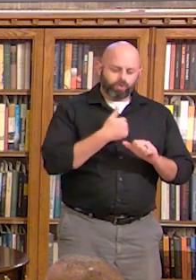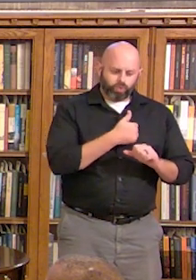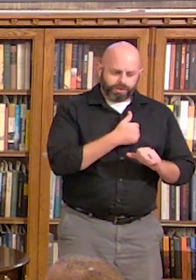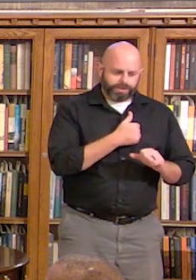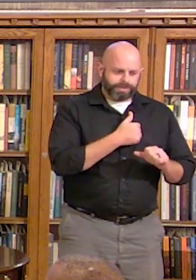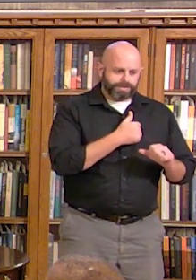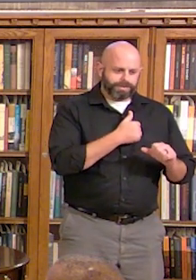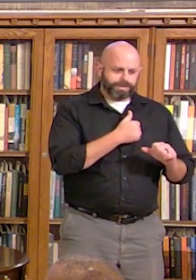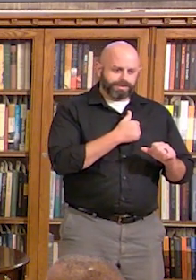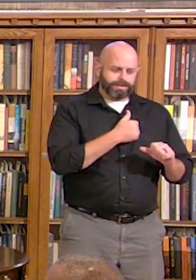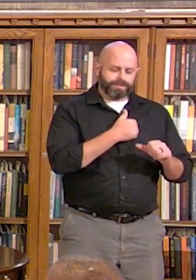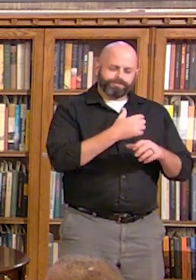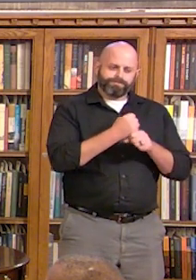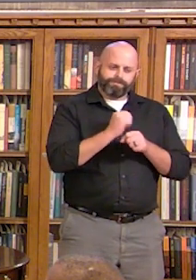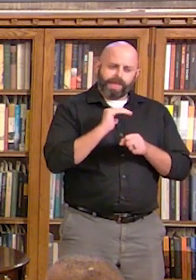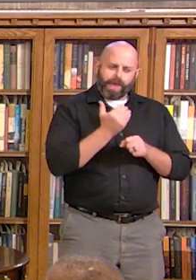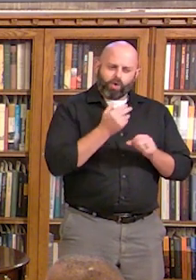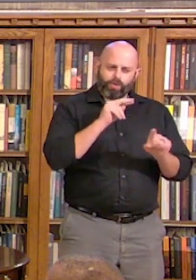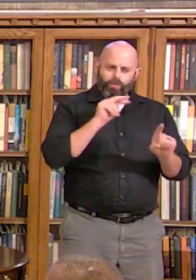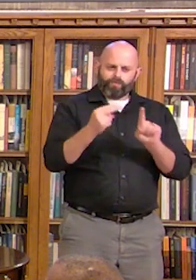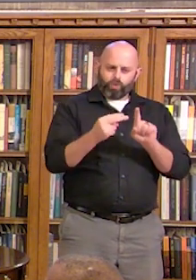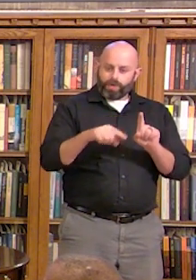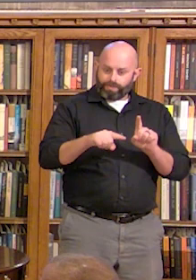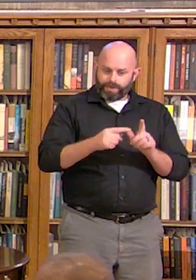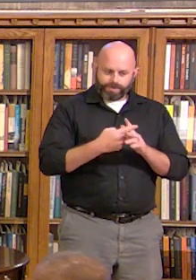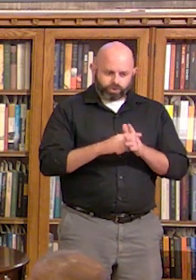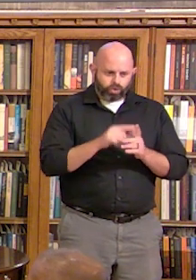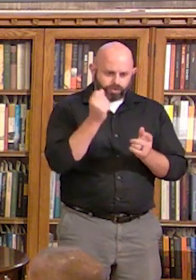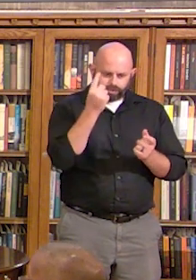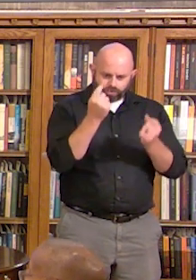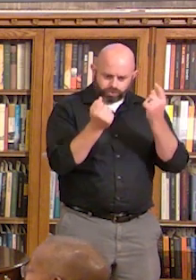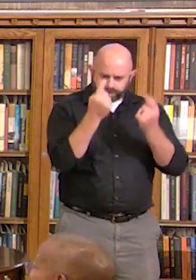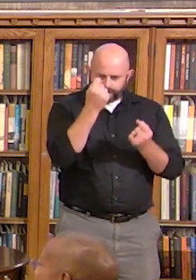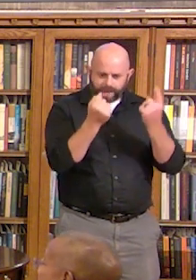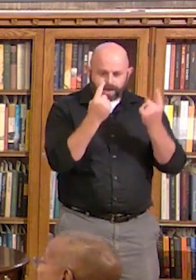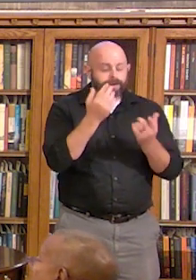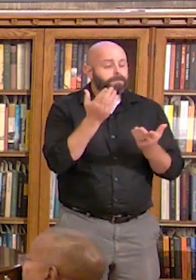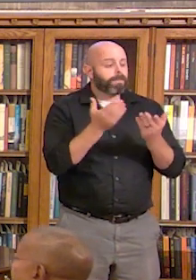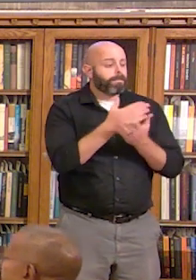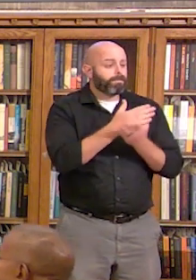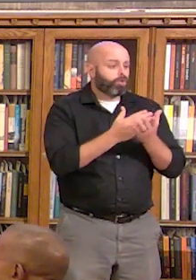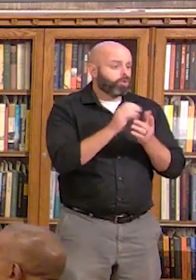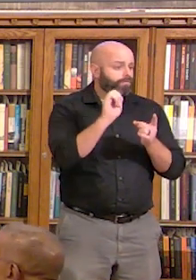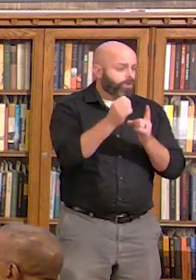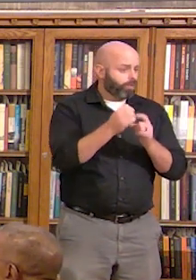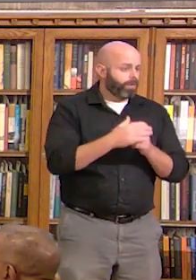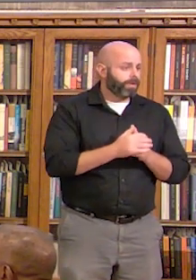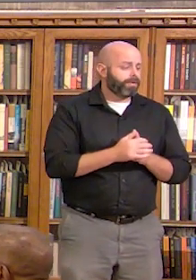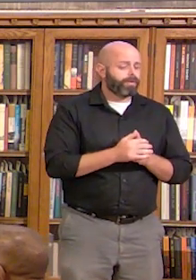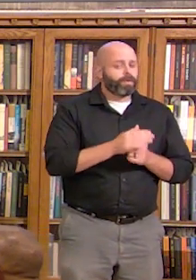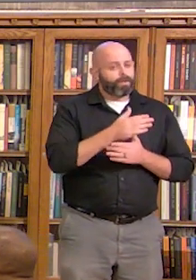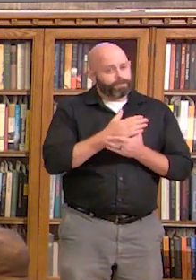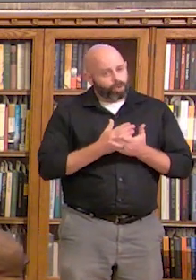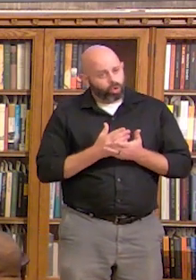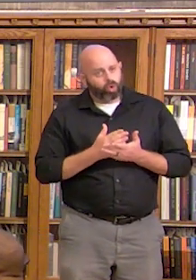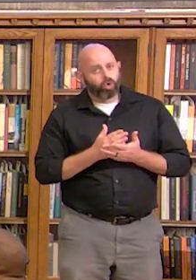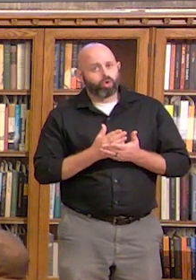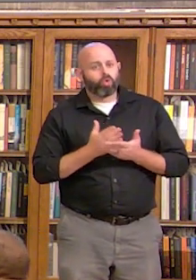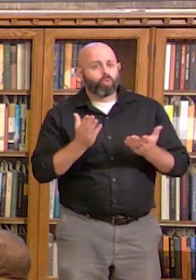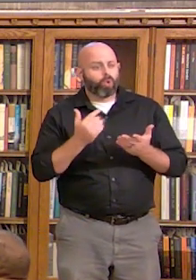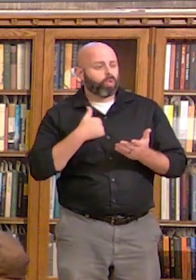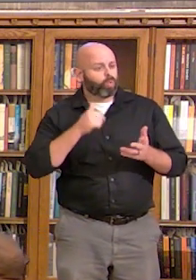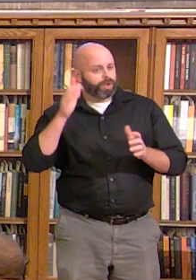our points of view and and they begin to understand that maybe part of it is the environment part of it is um what we